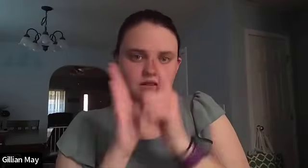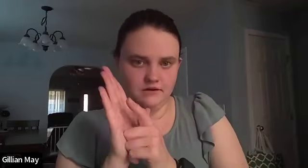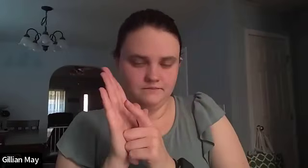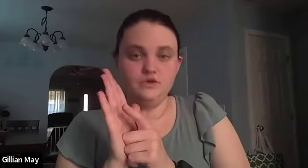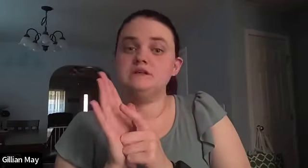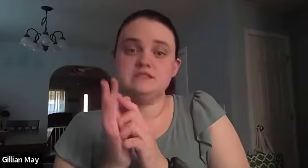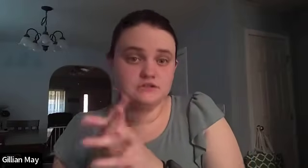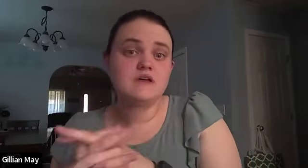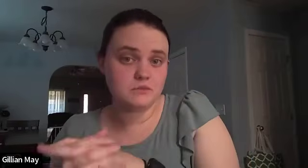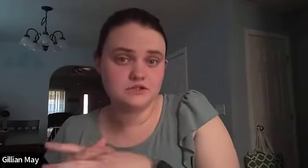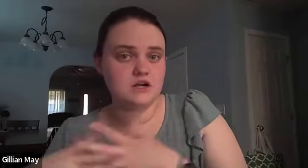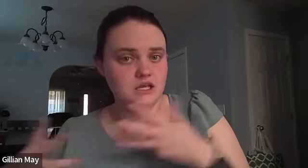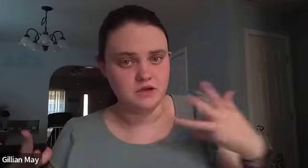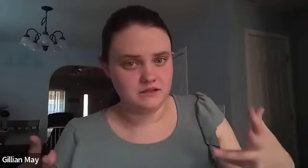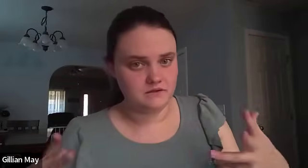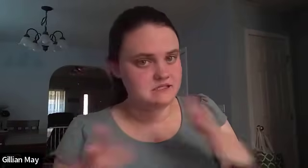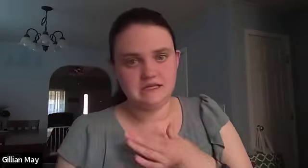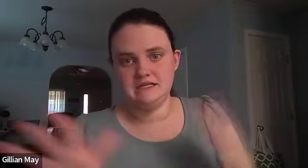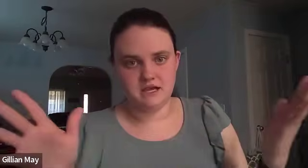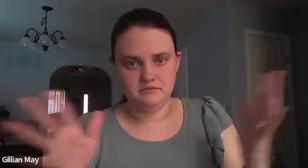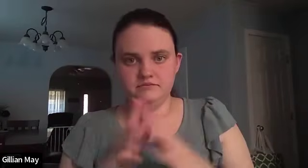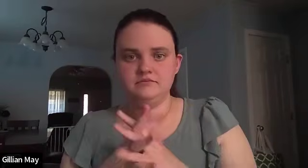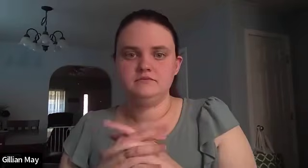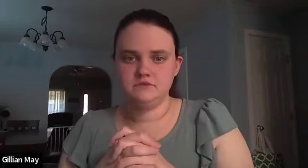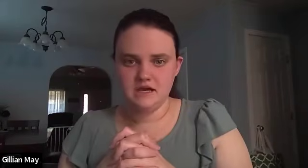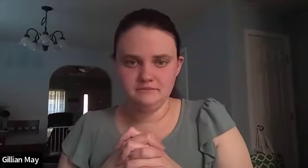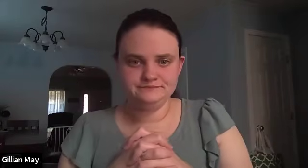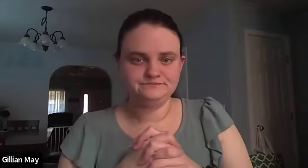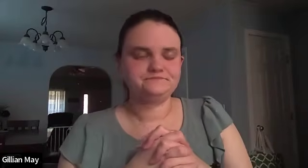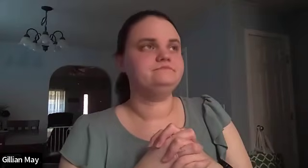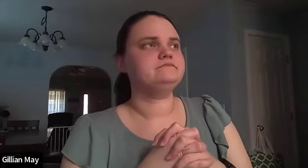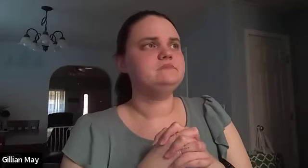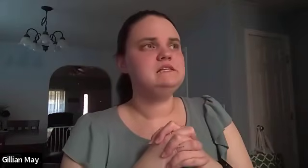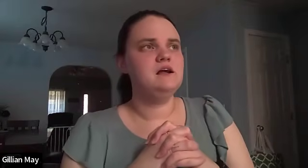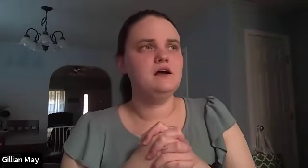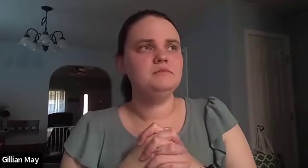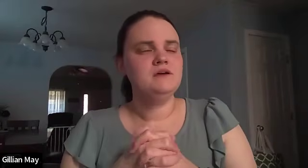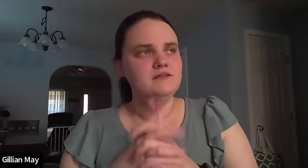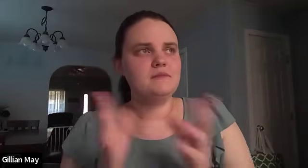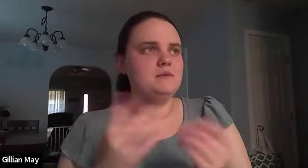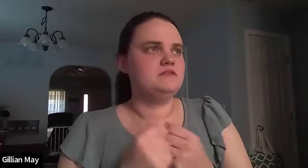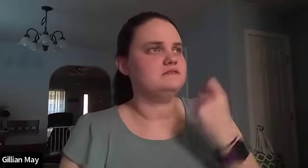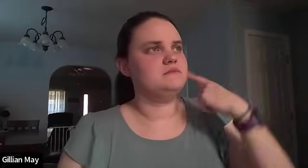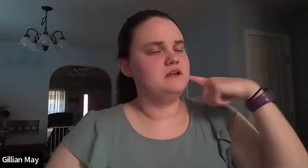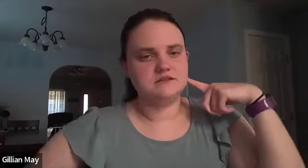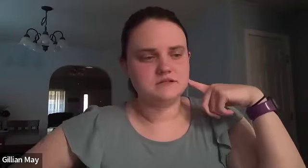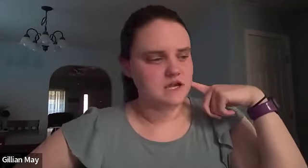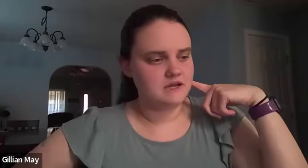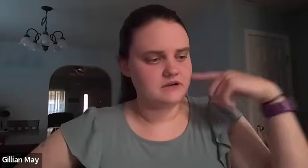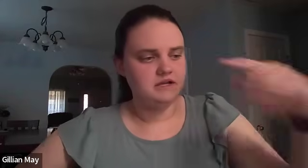daughter-in-law. You can still do that when you're talking about in-laws, any type. Okay? That made me think of something else I was going to add right